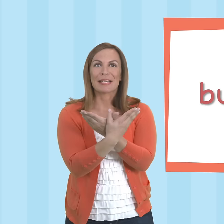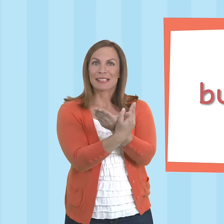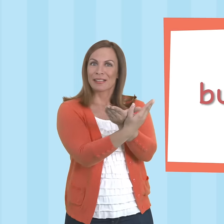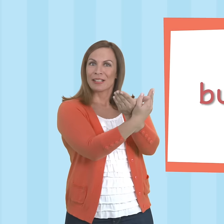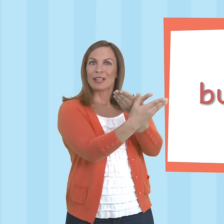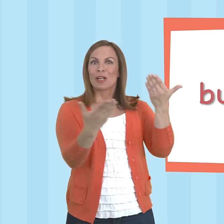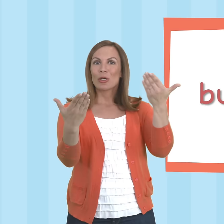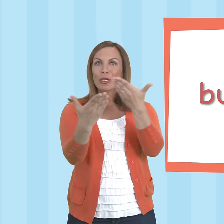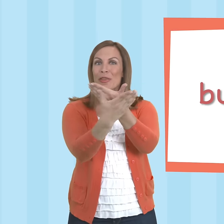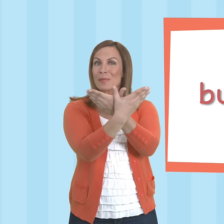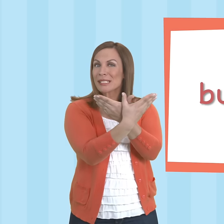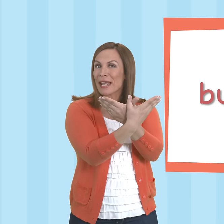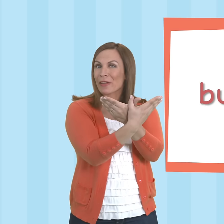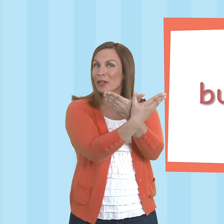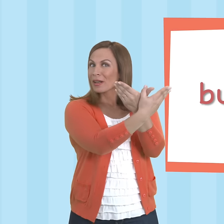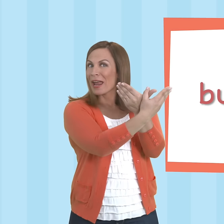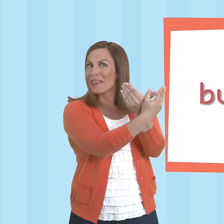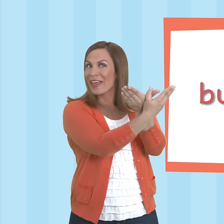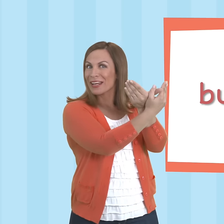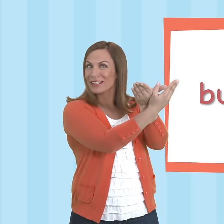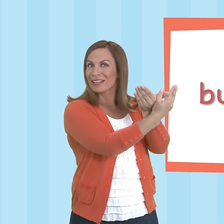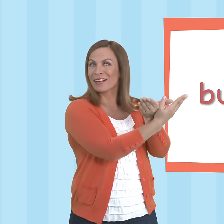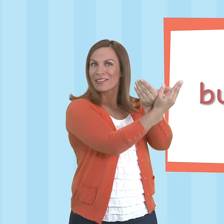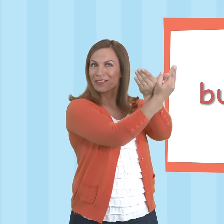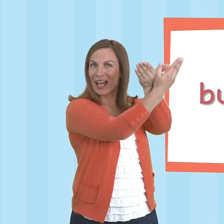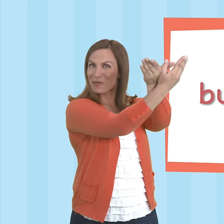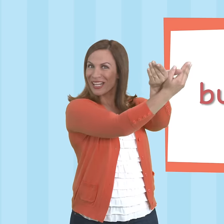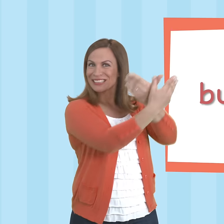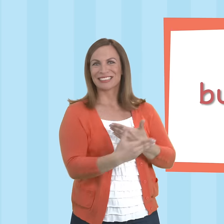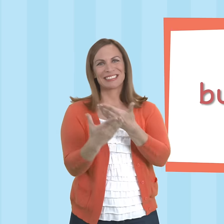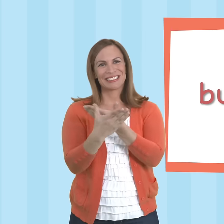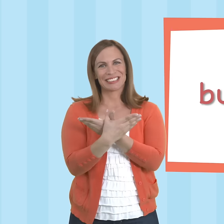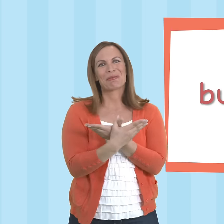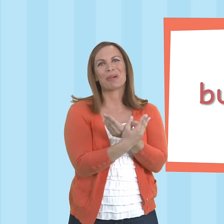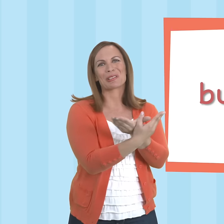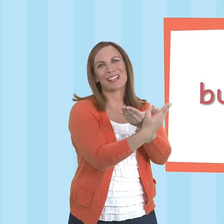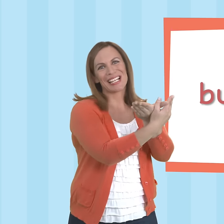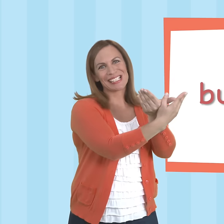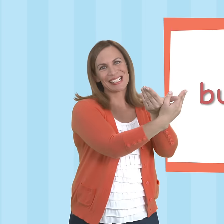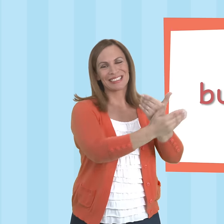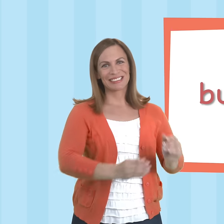Butterflies. Hook your thumbs together and then fly away. Butterflies.